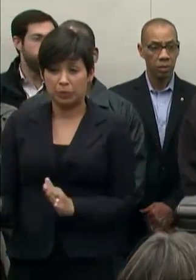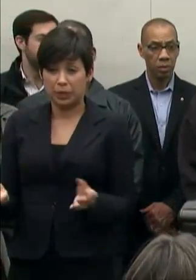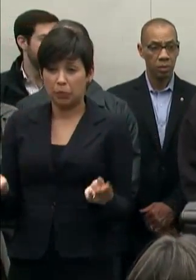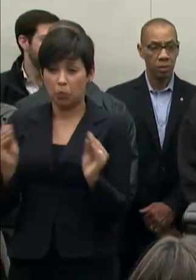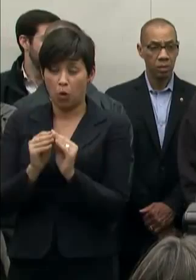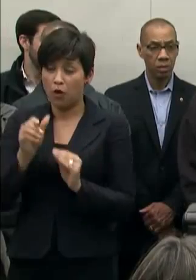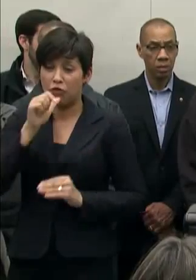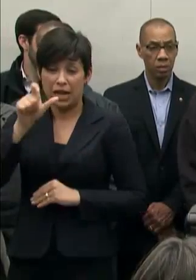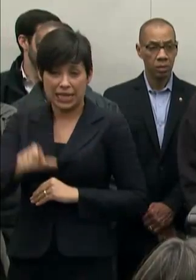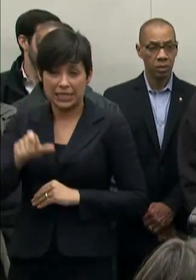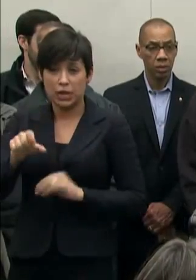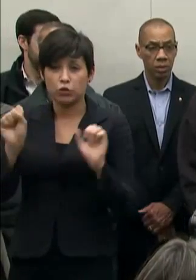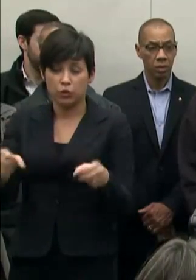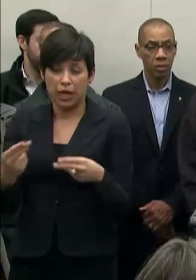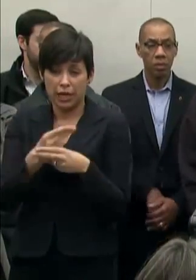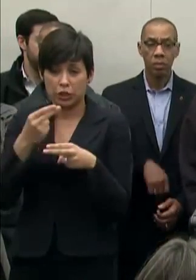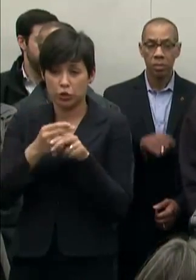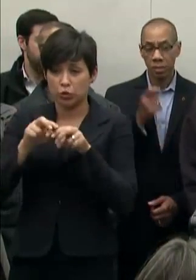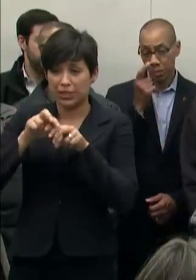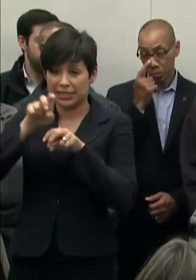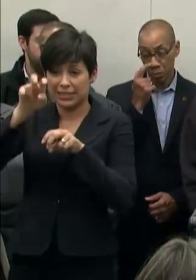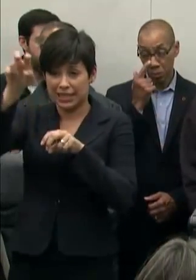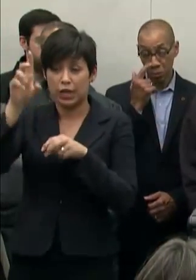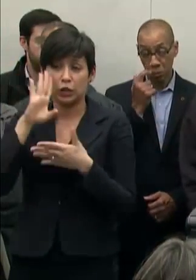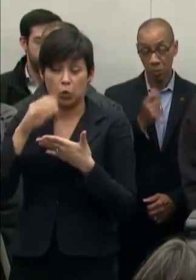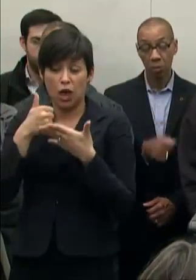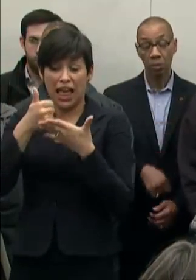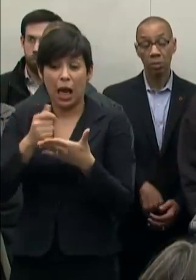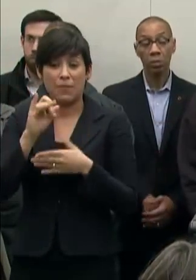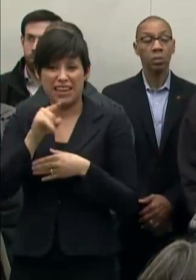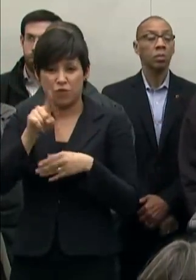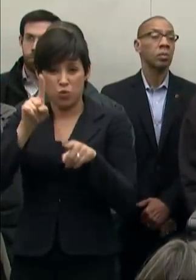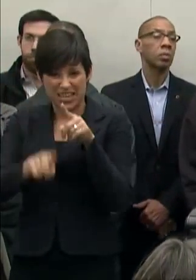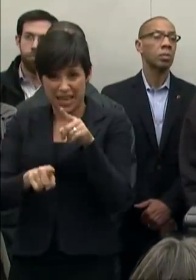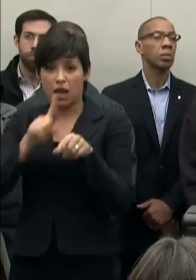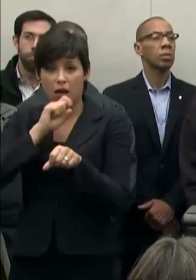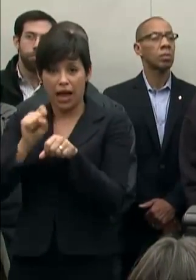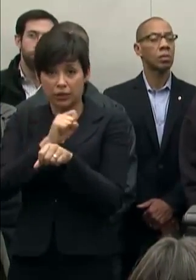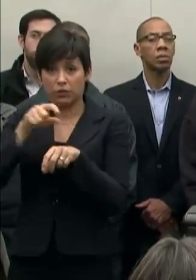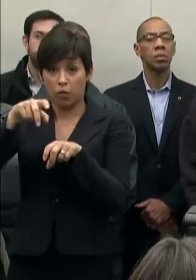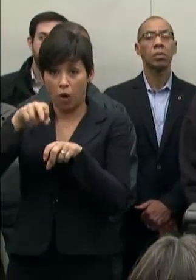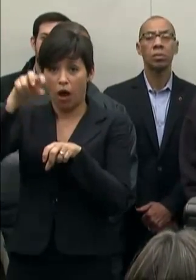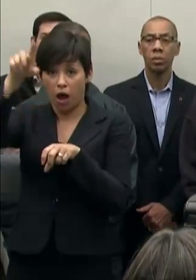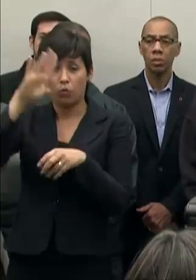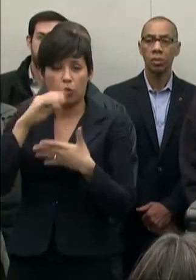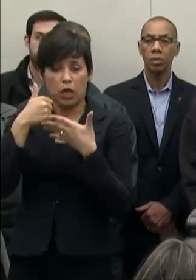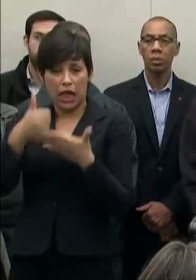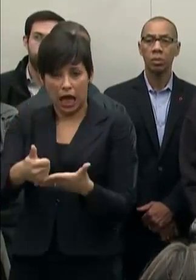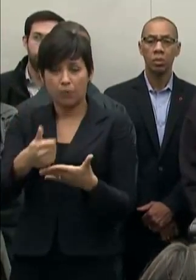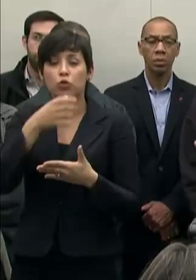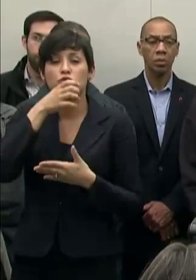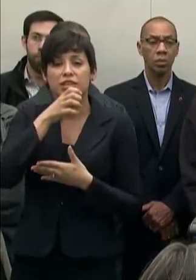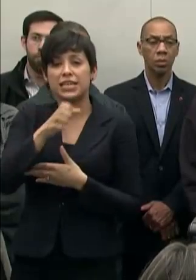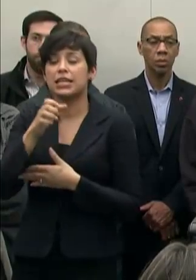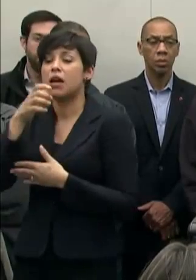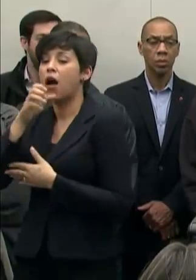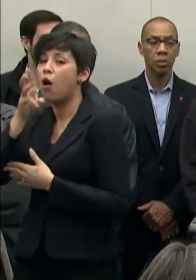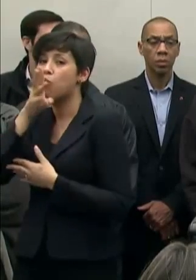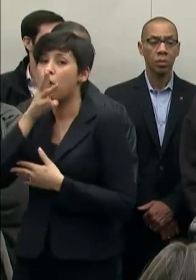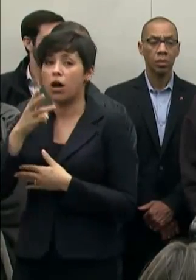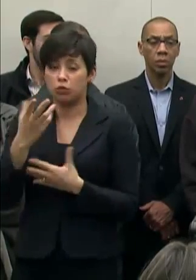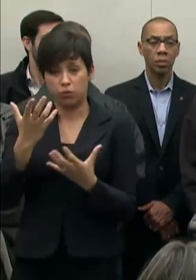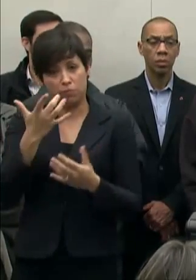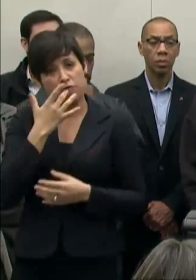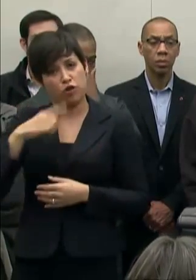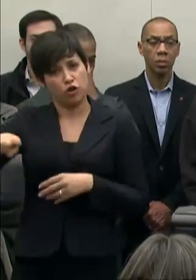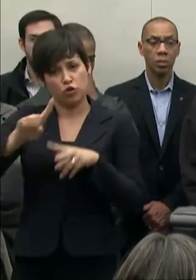not necessary. You can use the stairs. We'll help you if you cannot use the stairs. And heat and hot water, we'd like you to evacuate